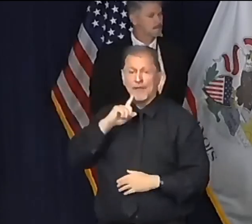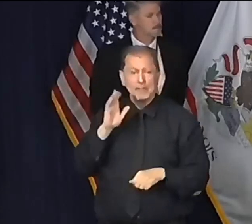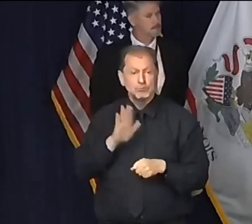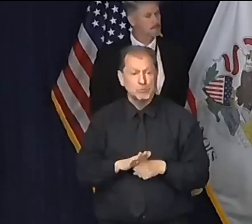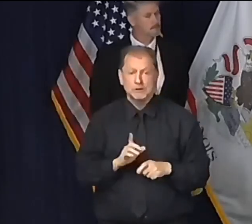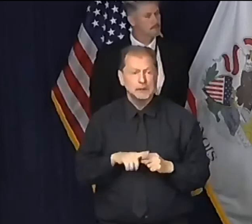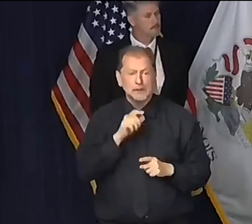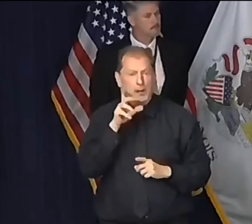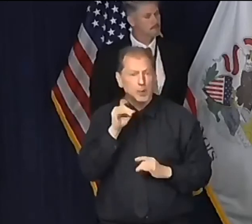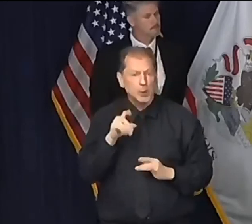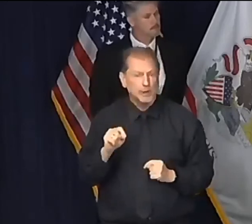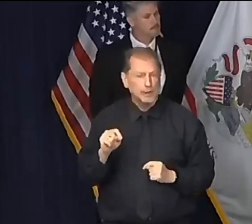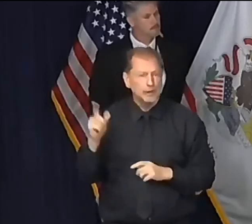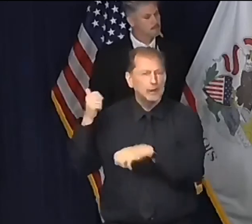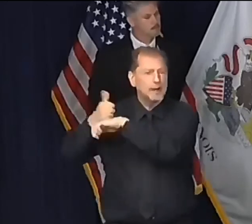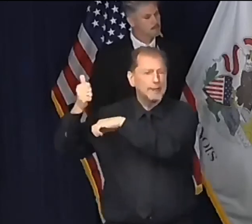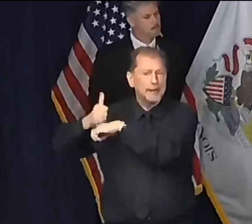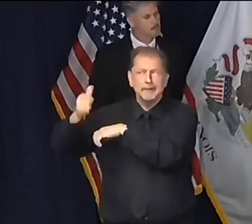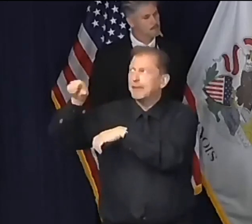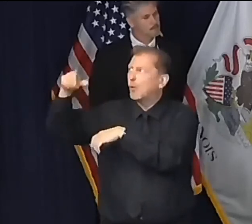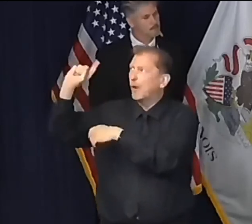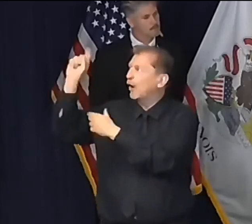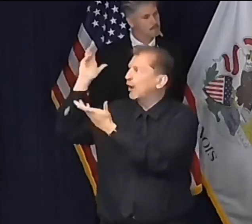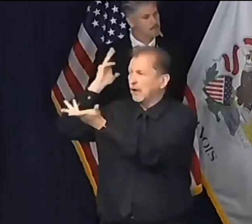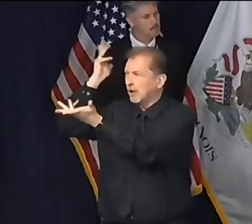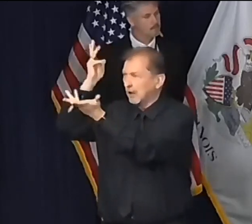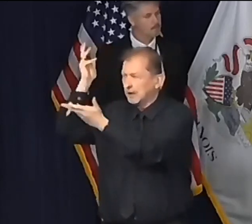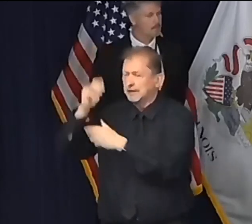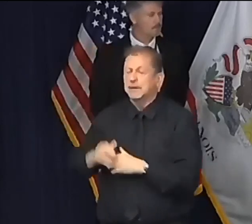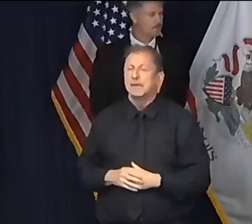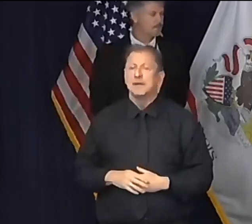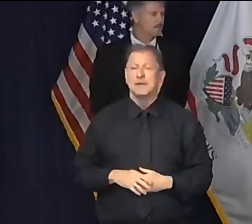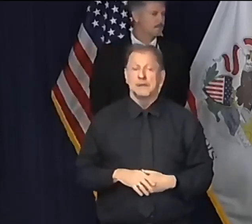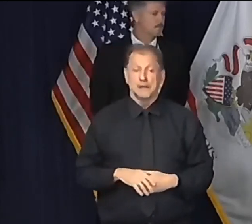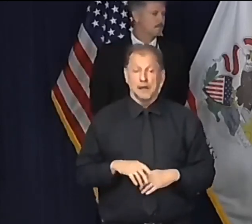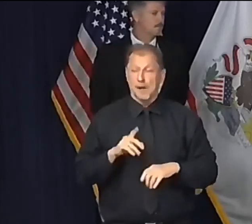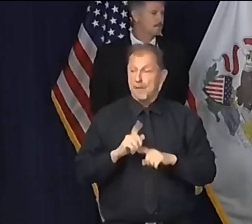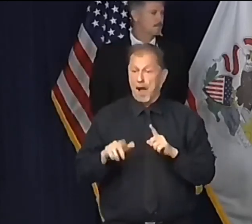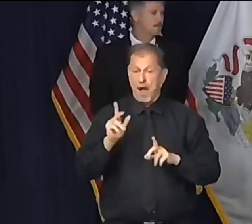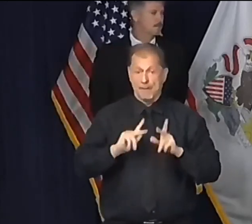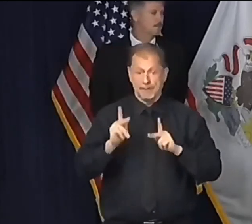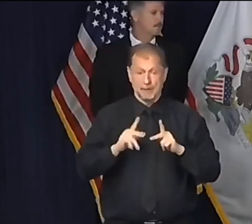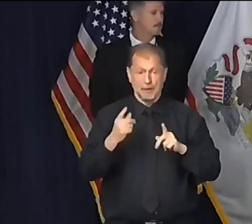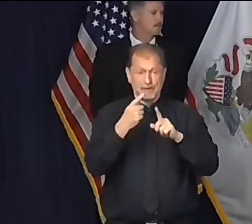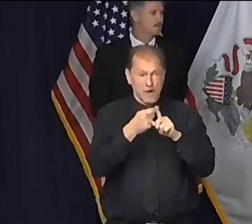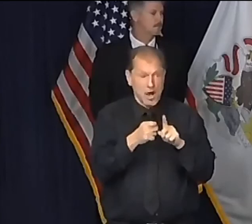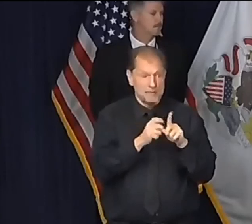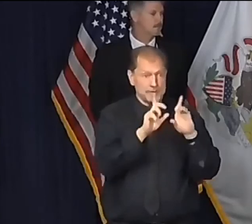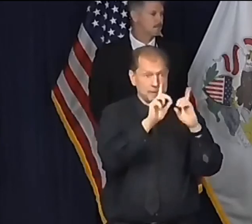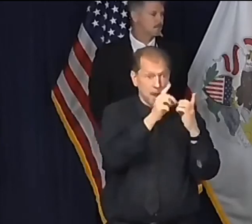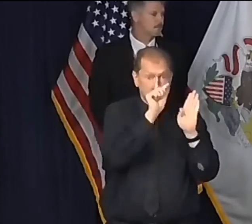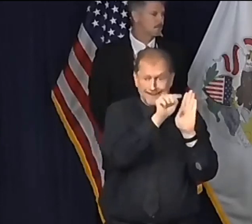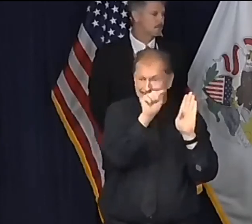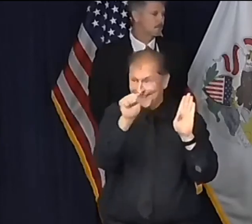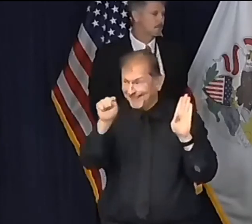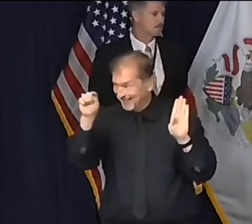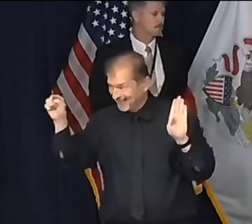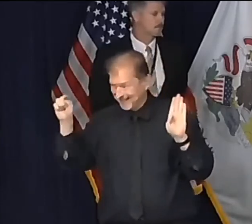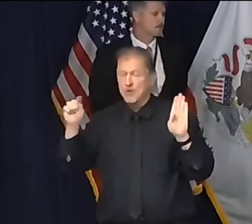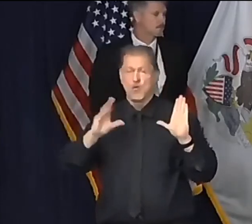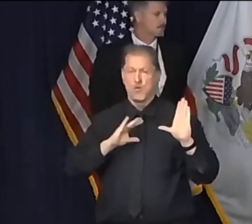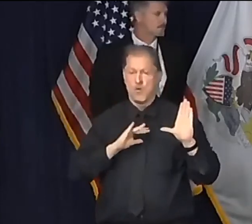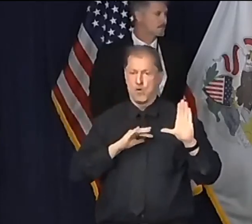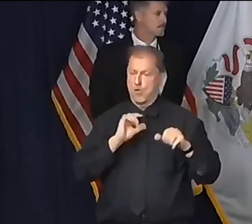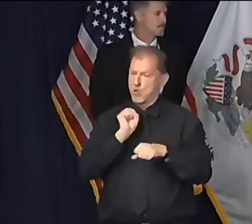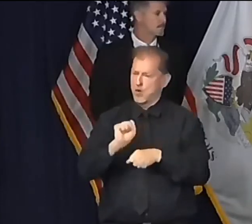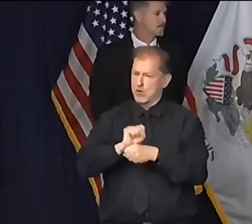wasn't delivered. But I will tell you that every time I have interacted with people on the ground who come from the federal government, who are working hard,